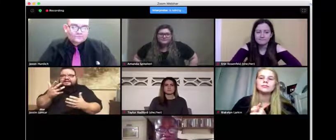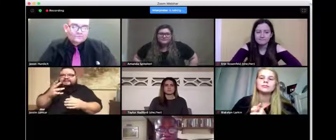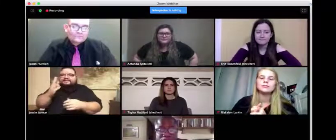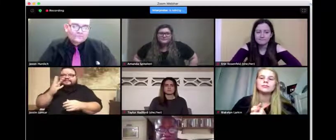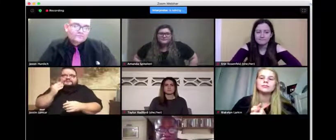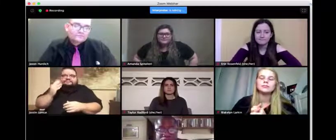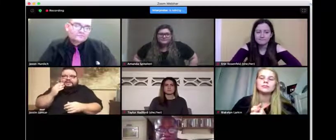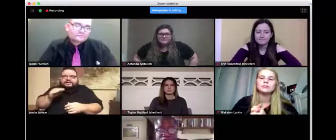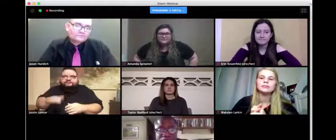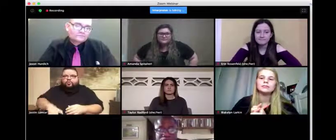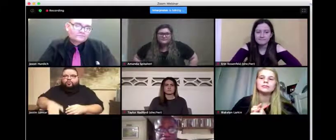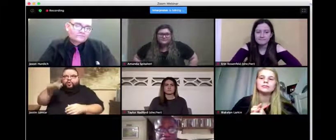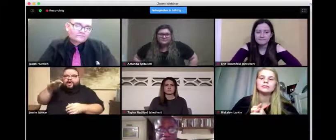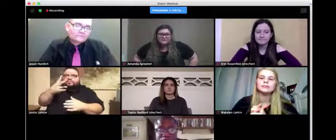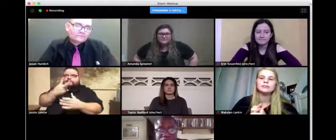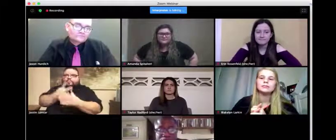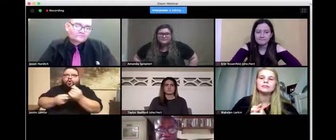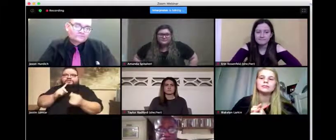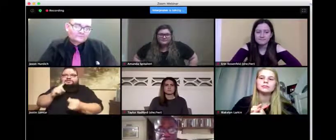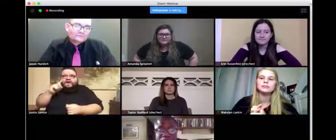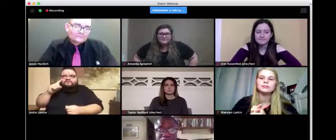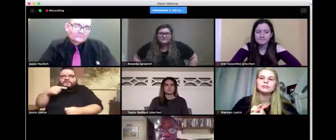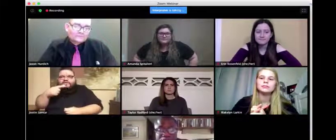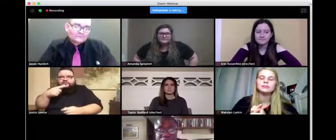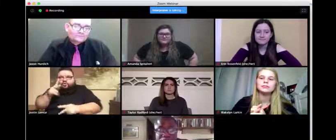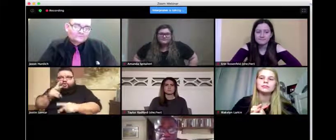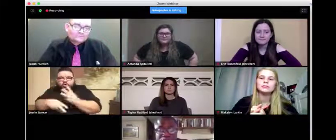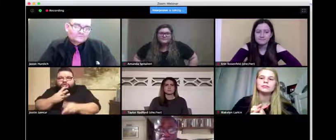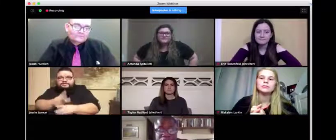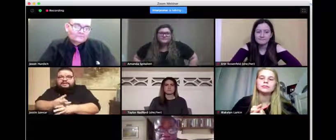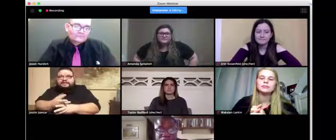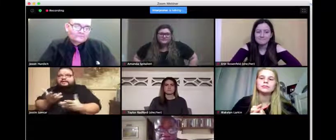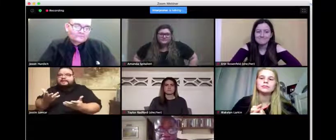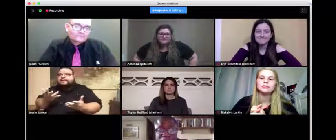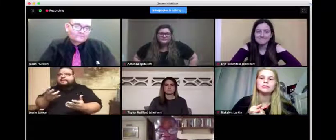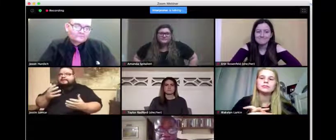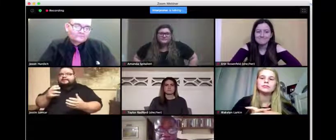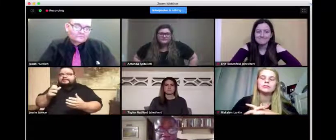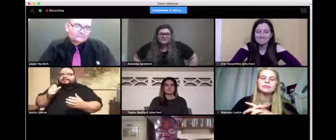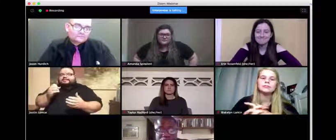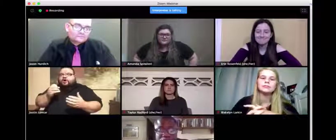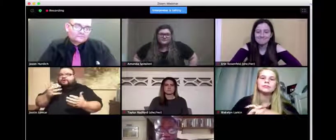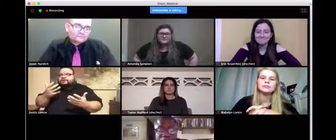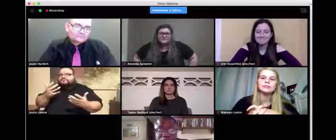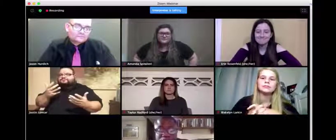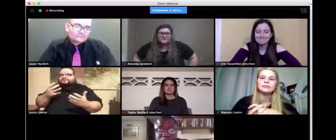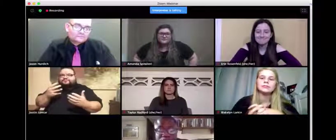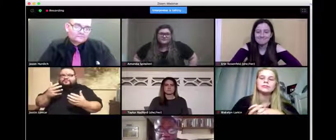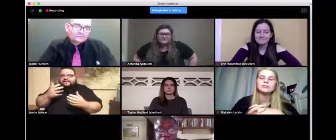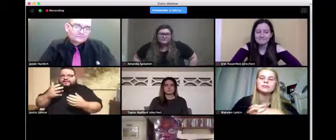and hearing world, melding those together. So like Dre said, be yourself,